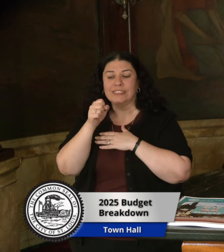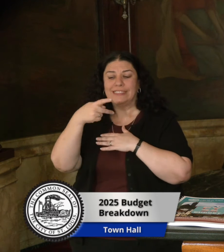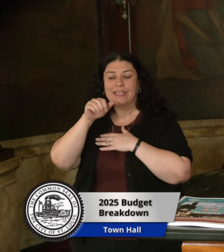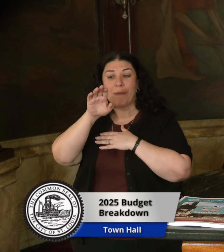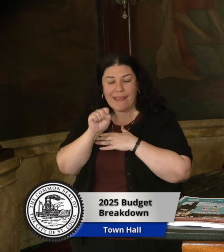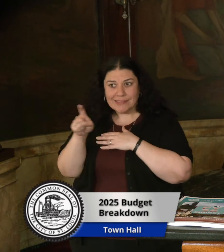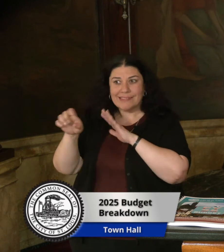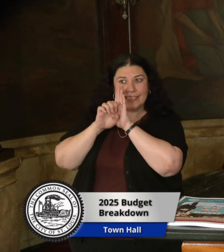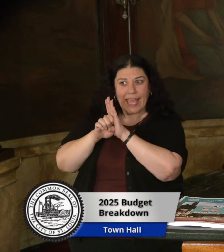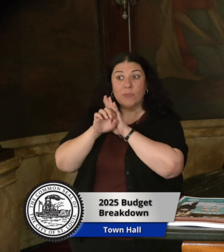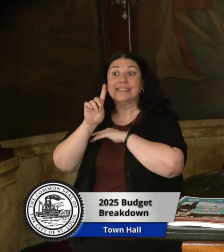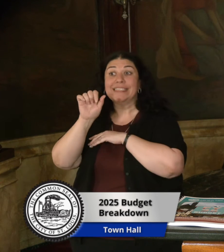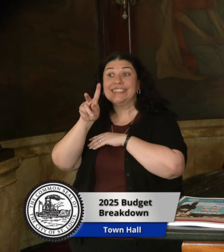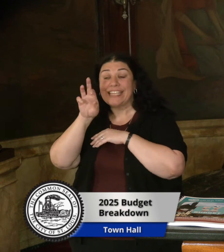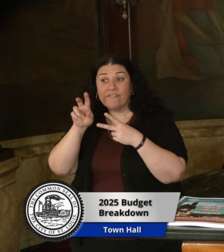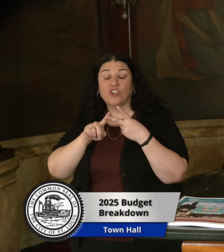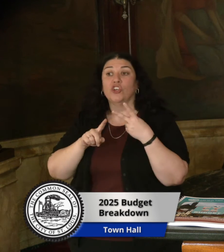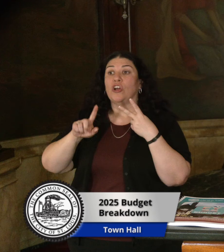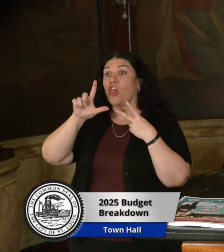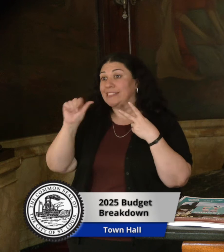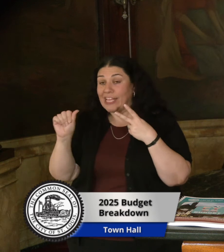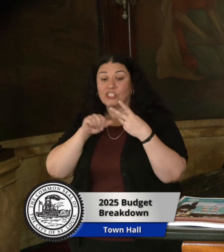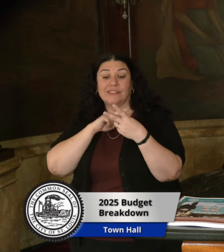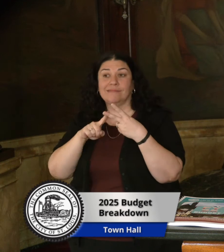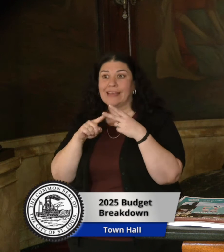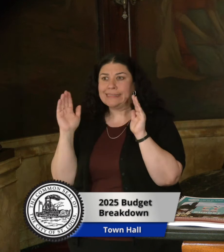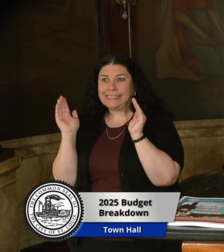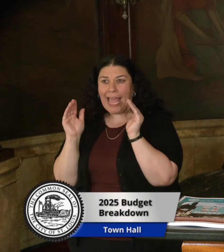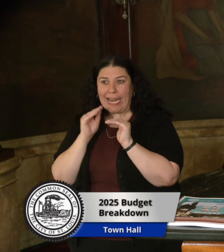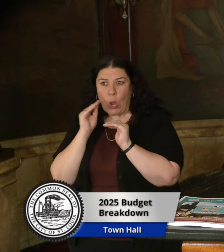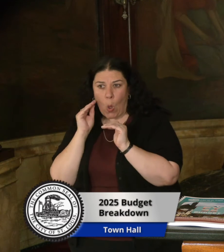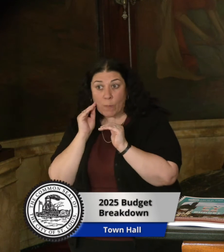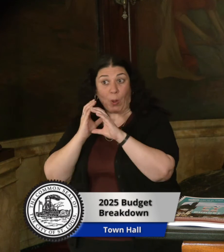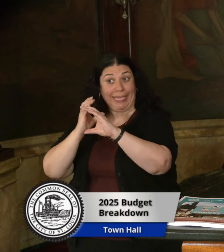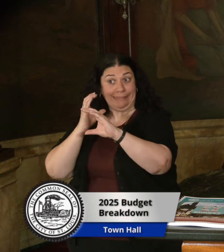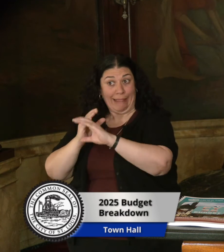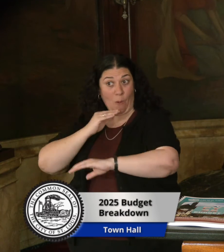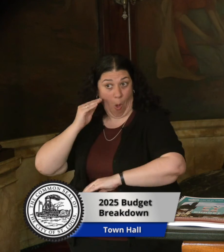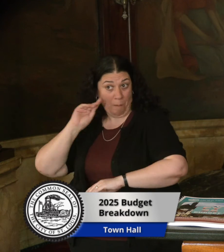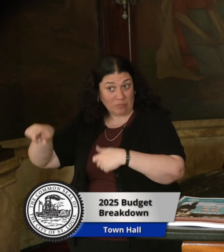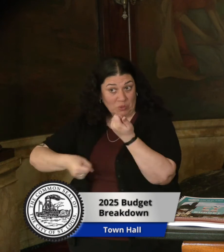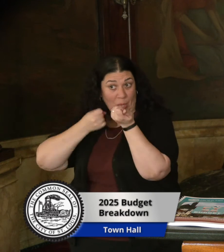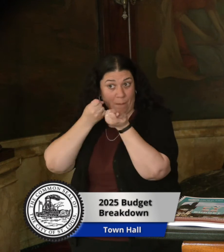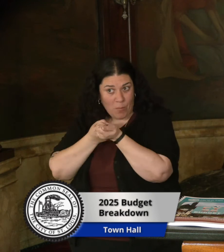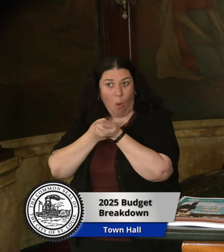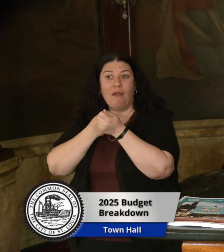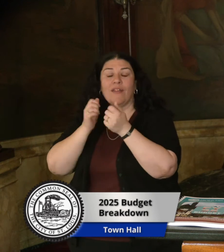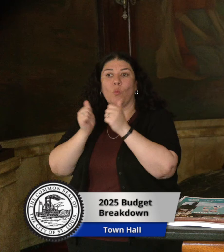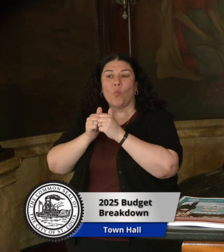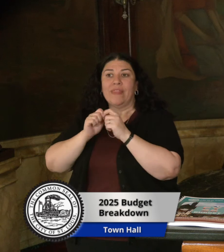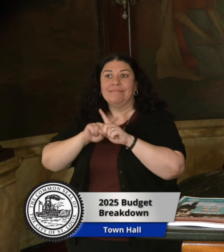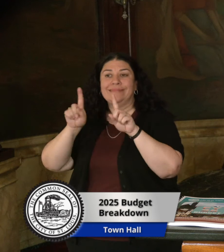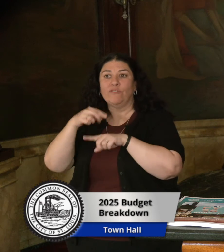and examples in Denver and Los Angeles on how tiny homes or even container homes supported by wraparound services